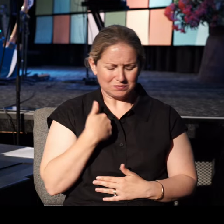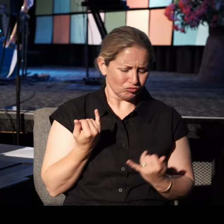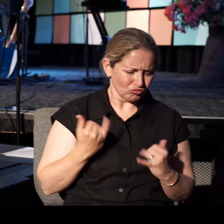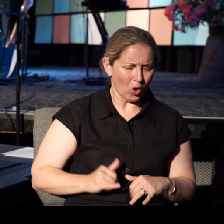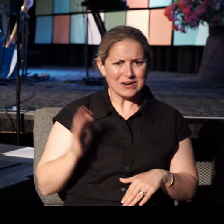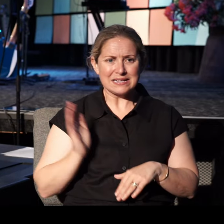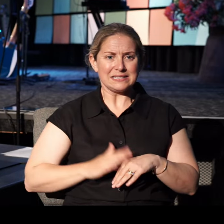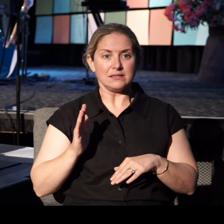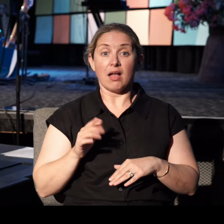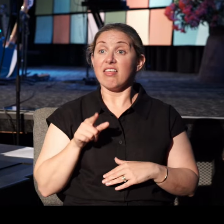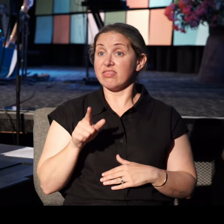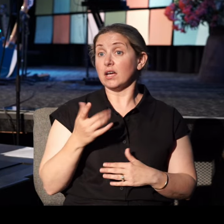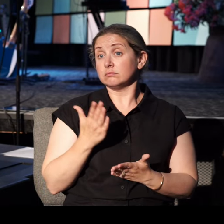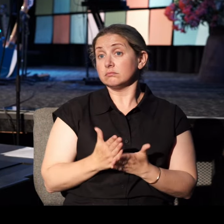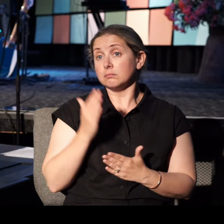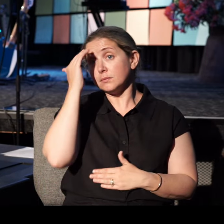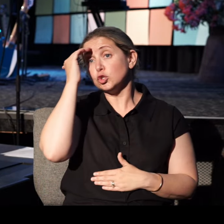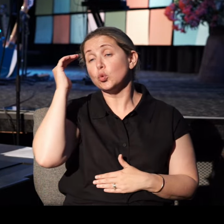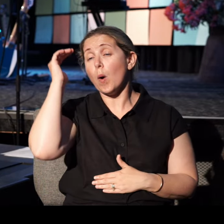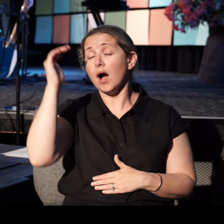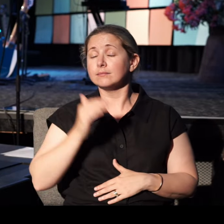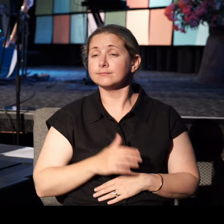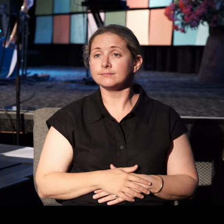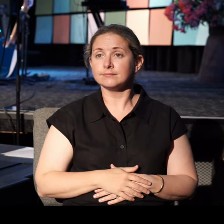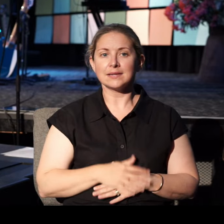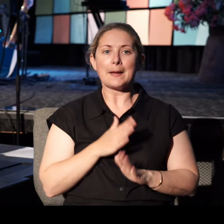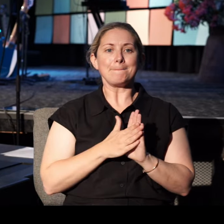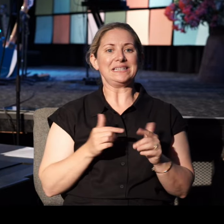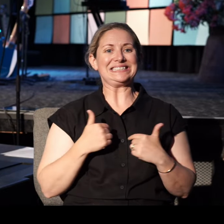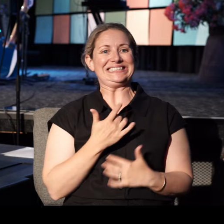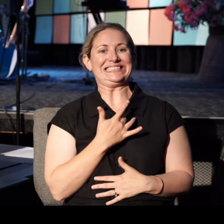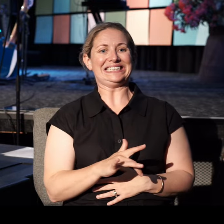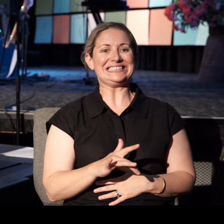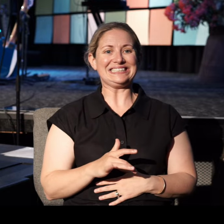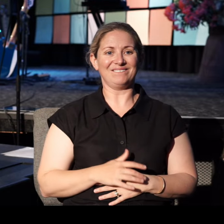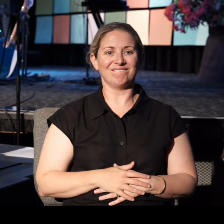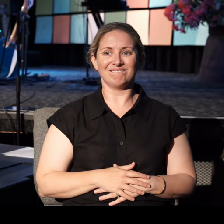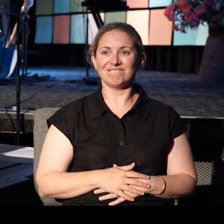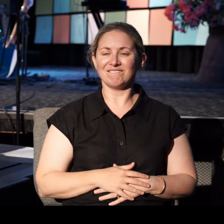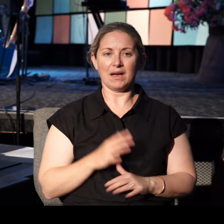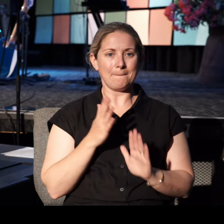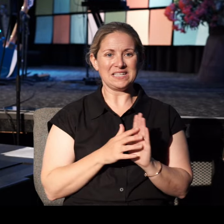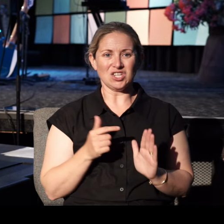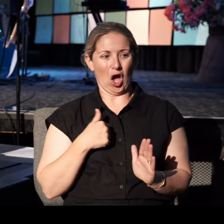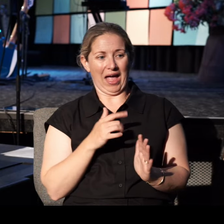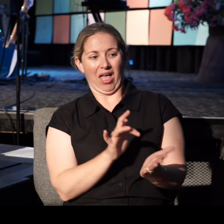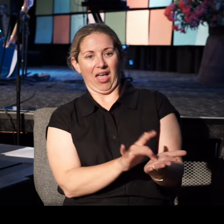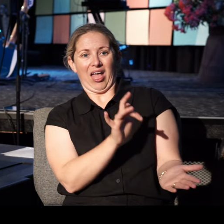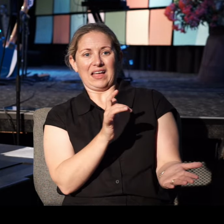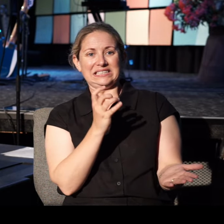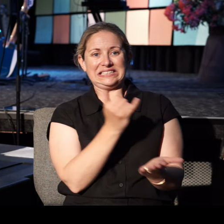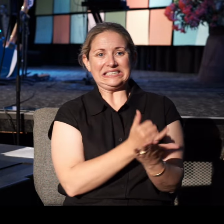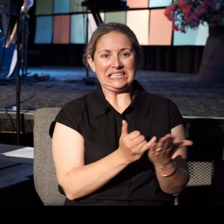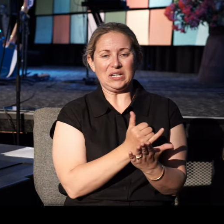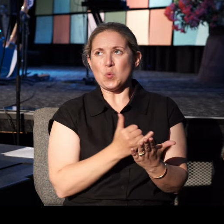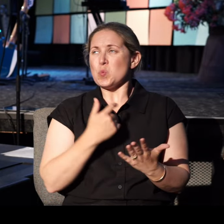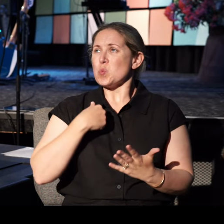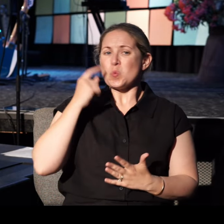of the more mature person. And also the nature of the more sensitive conscience. Some of you have got very sensitive consciences. You overthink things